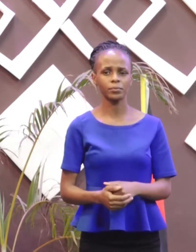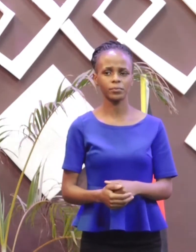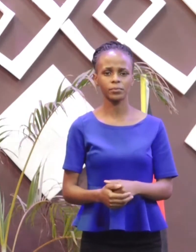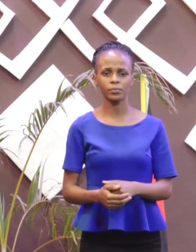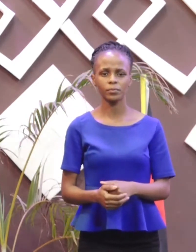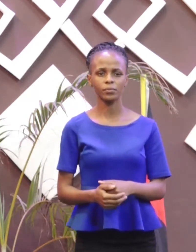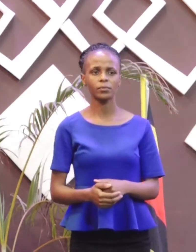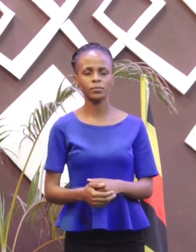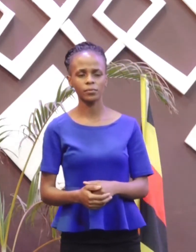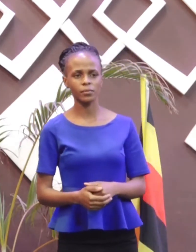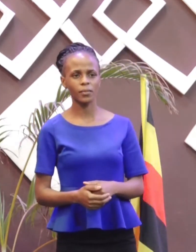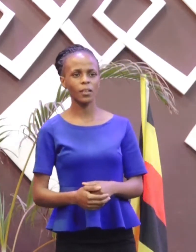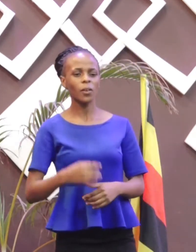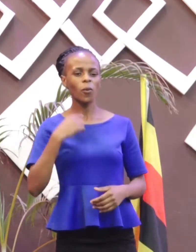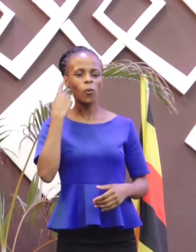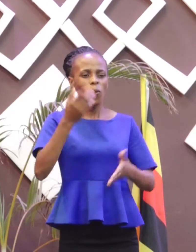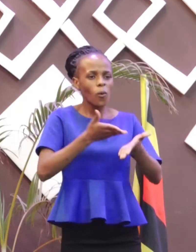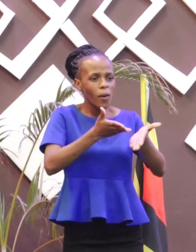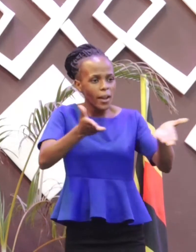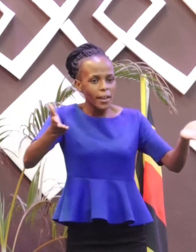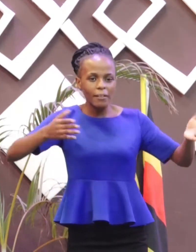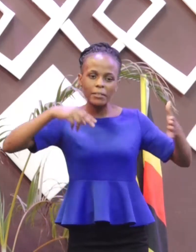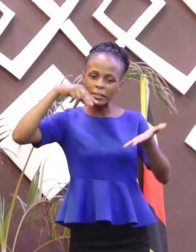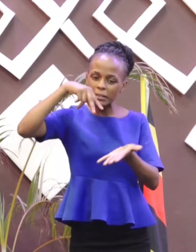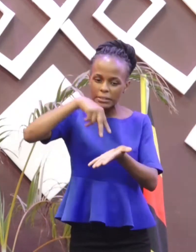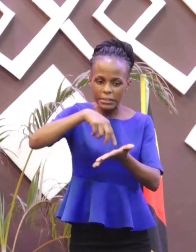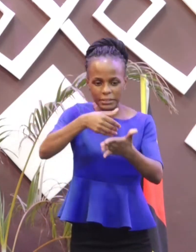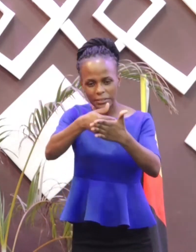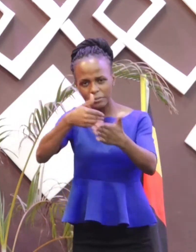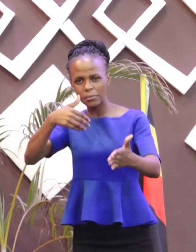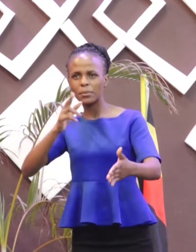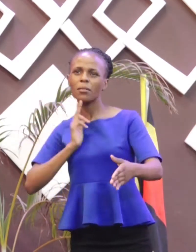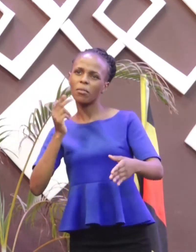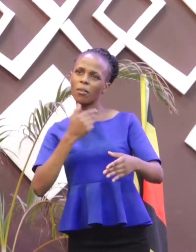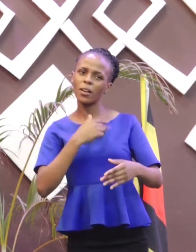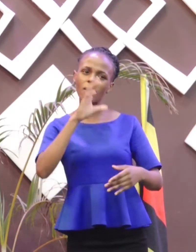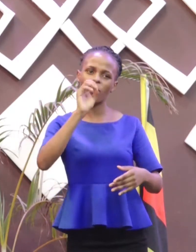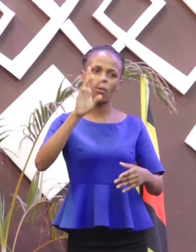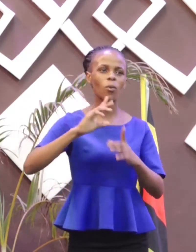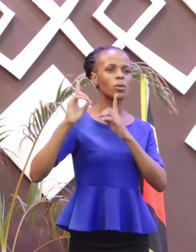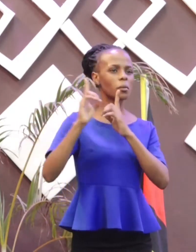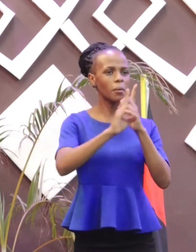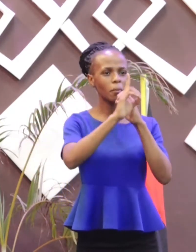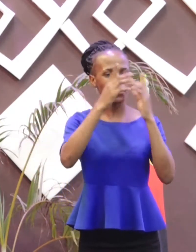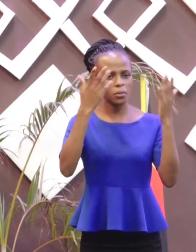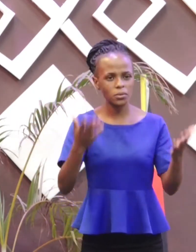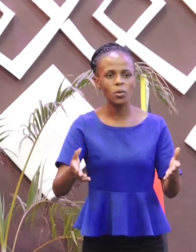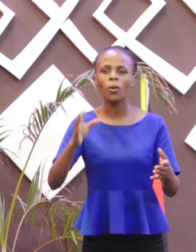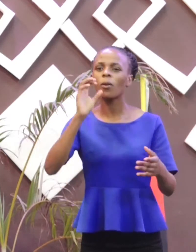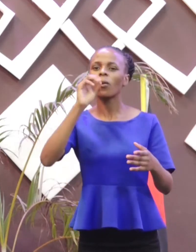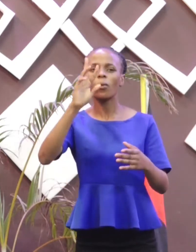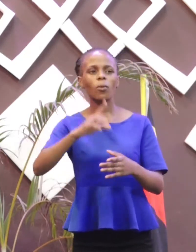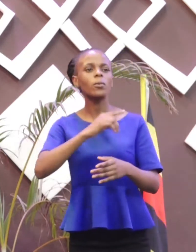So if whoever stands before us, whether in the capacity of an apostle, whether in the capacity of a pastor, a teacher,